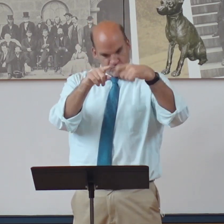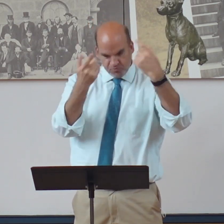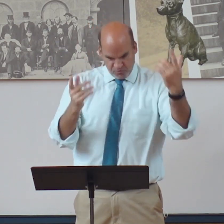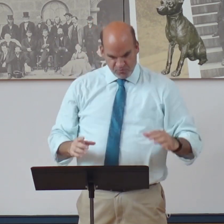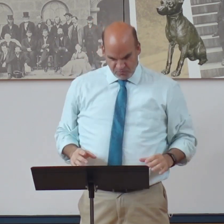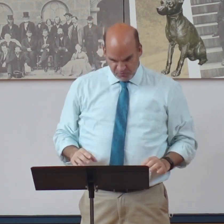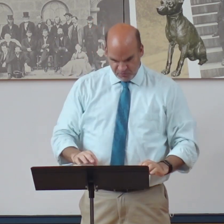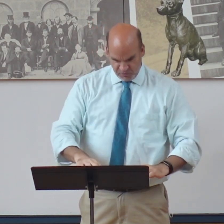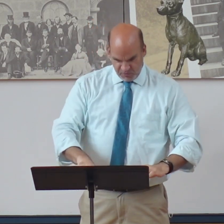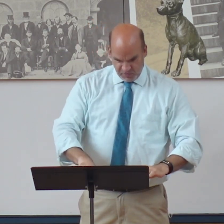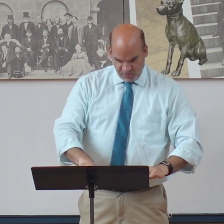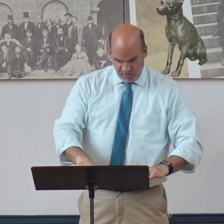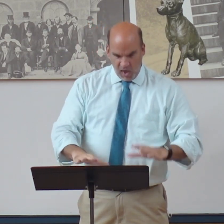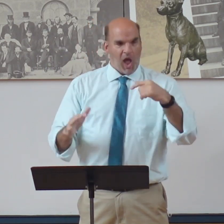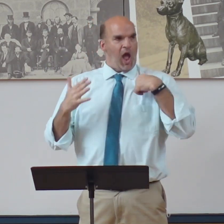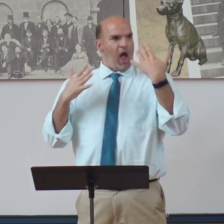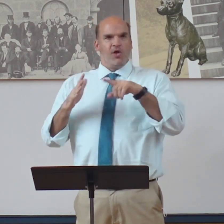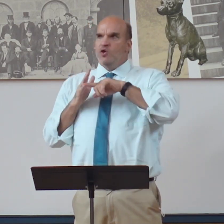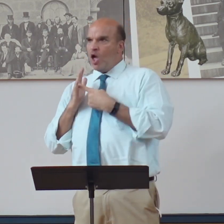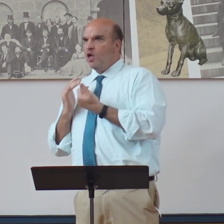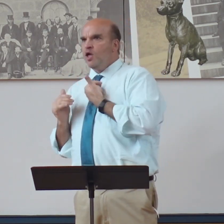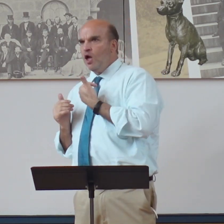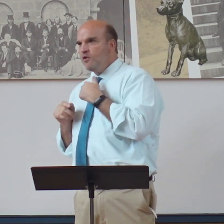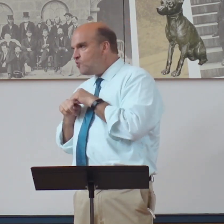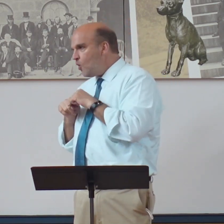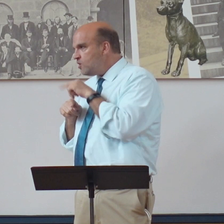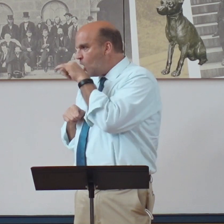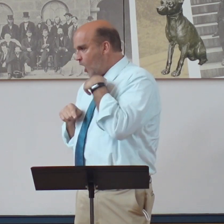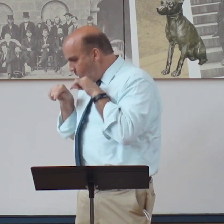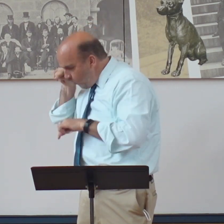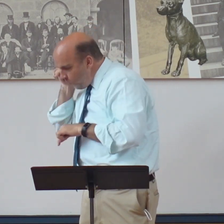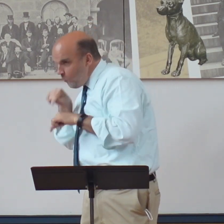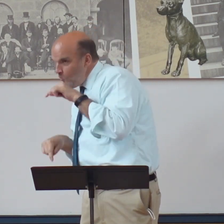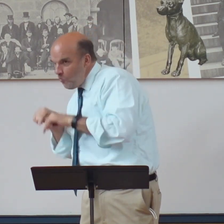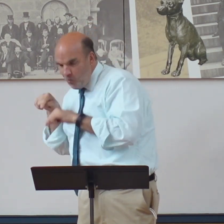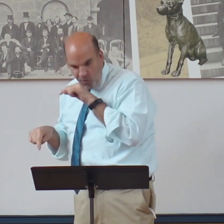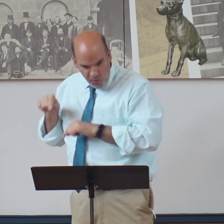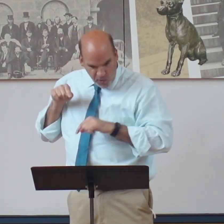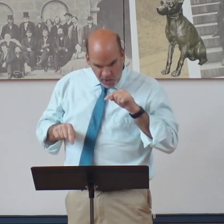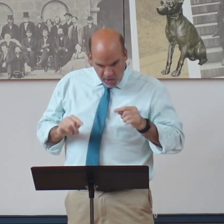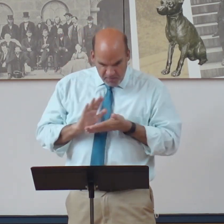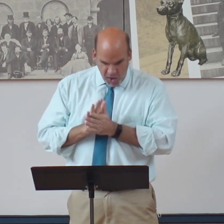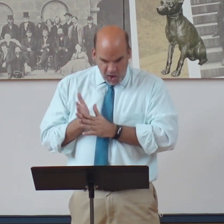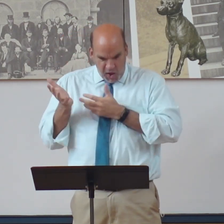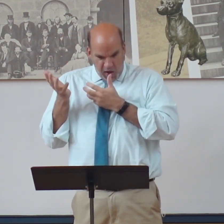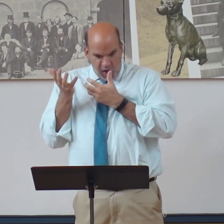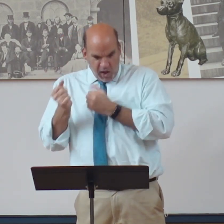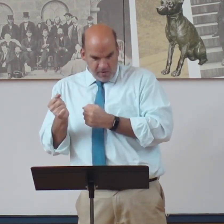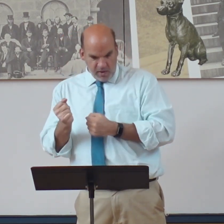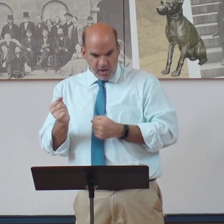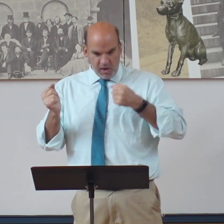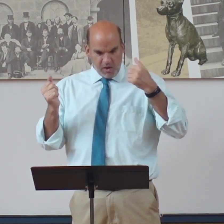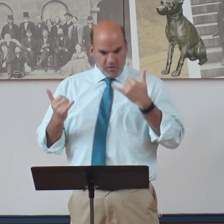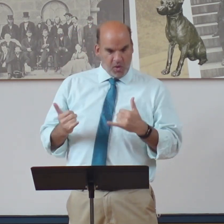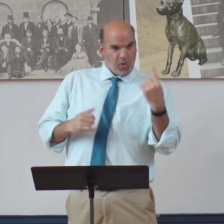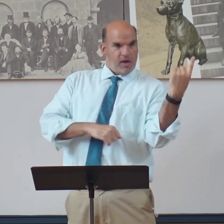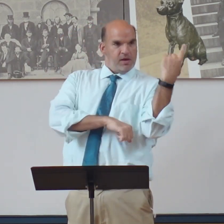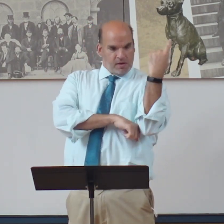Nancy was calling, and they would often have conversations through the TTY. I started practicing myself on how to type on the TTY,